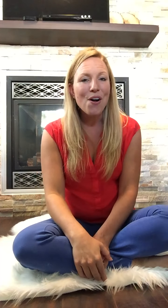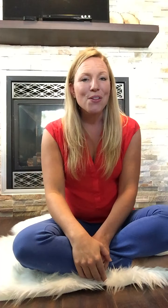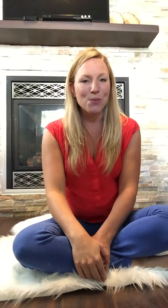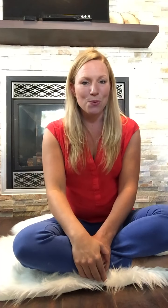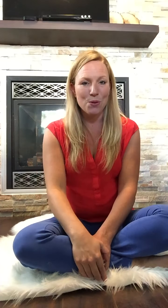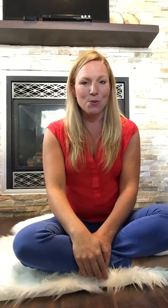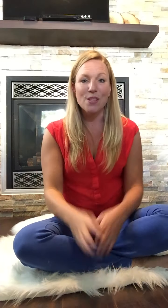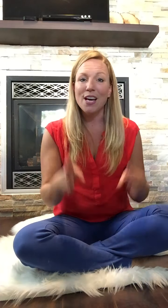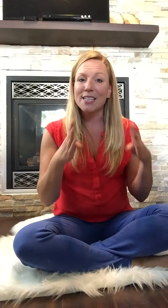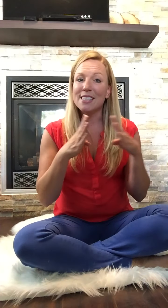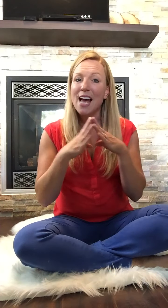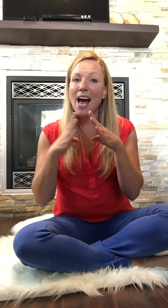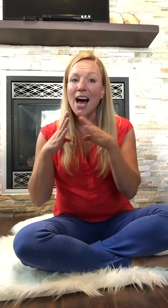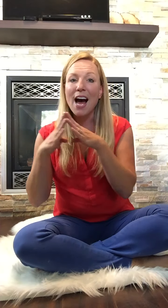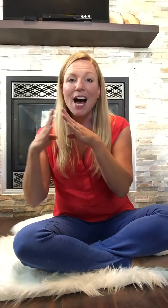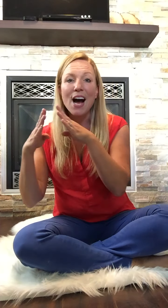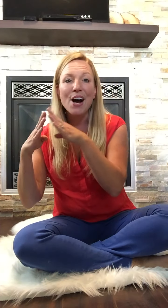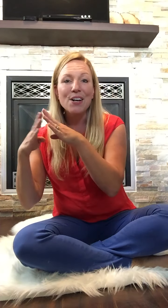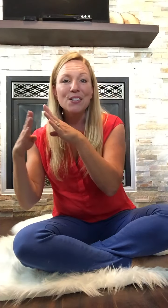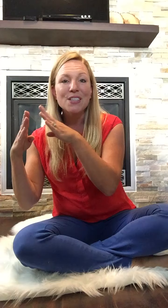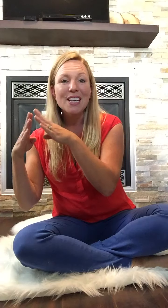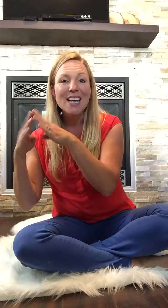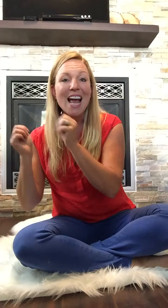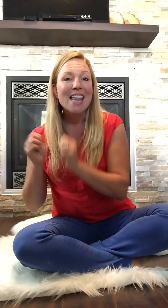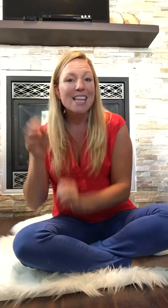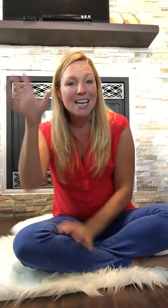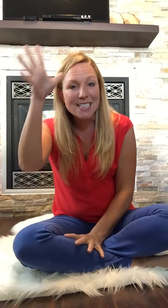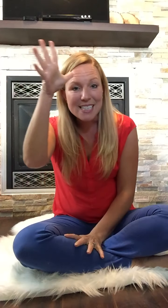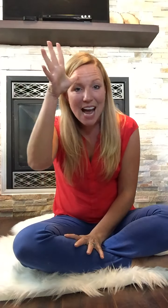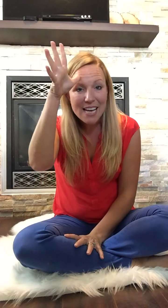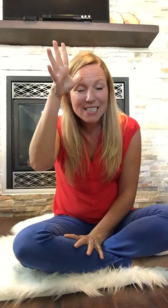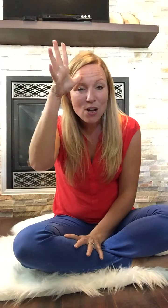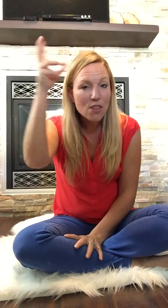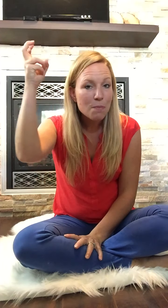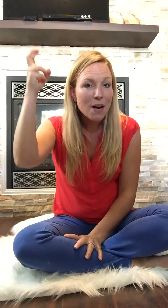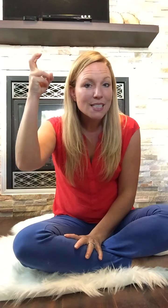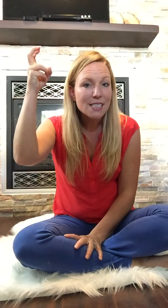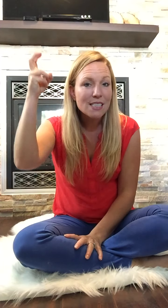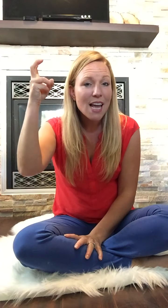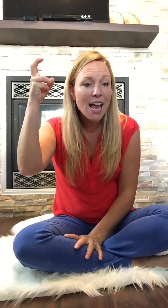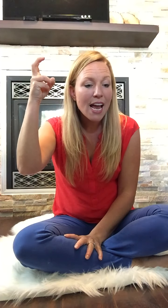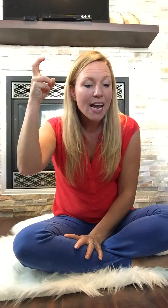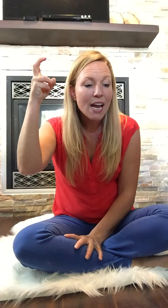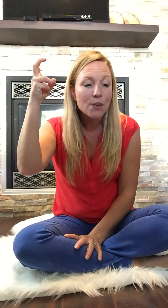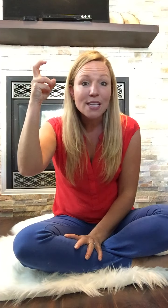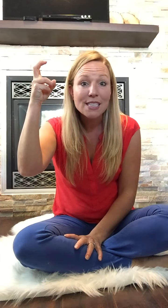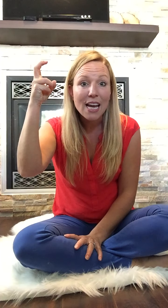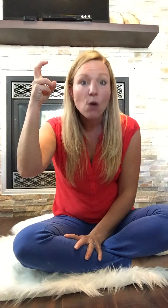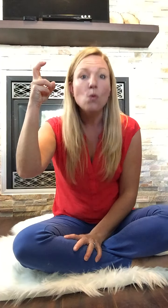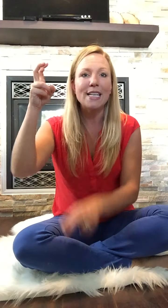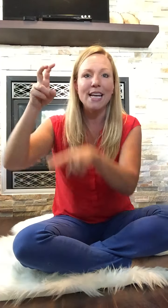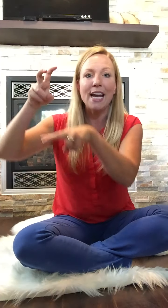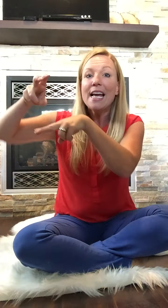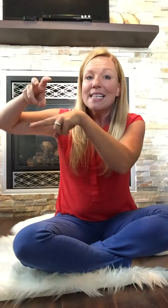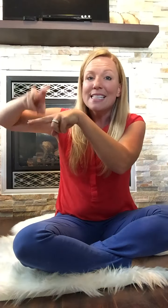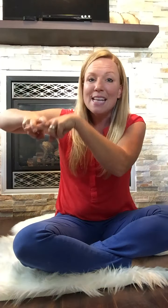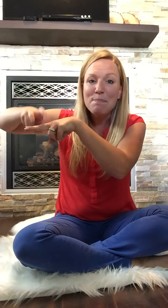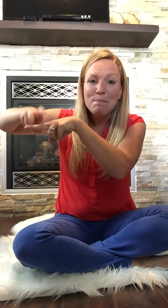all through the town. The daddies on the bus say, what do they say? Oh, they say, sit